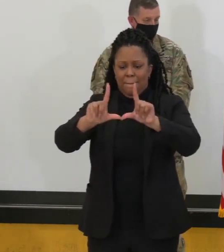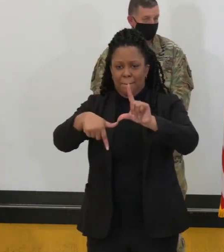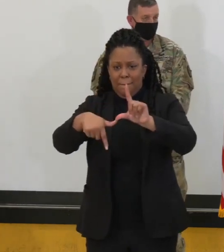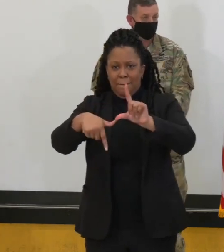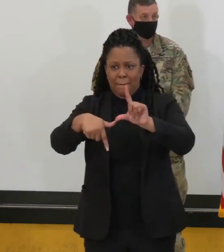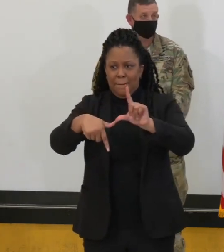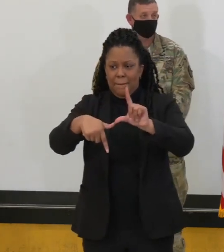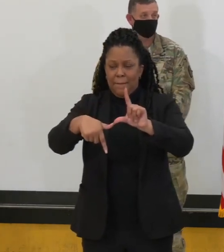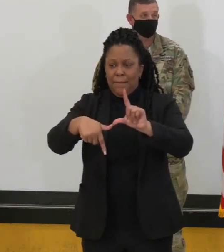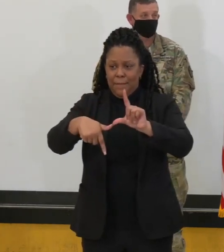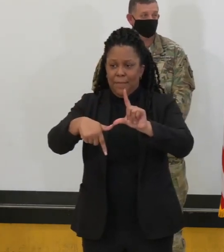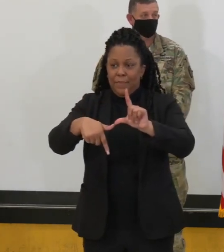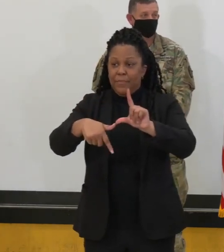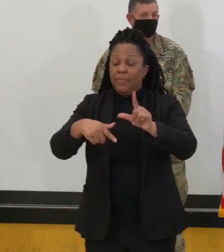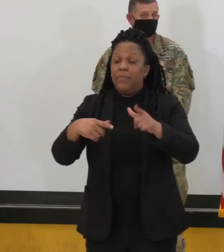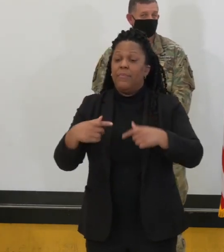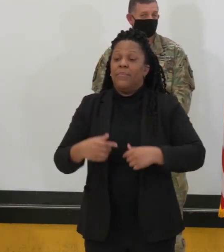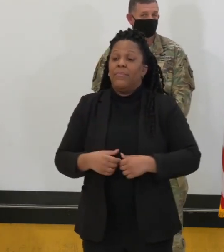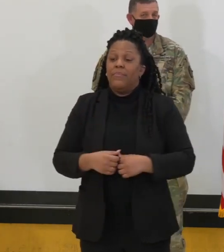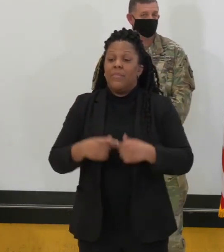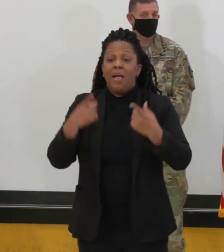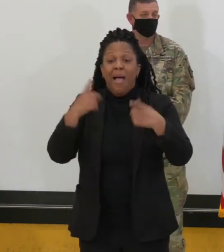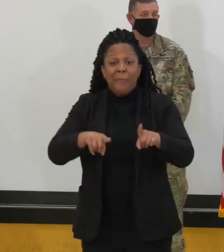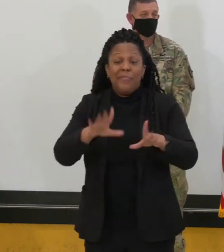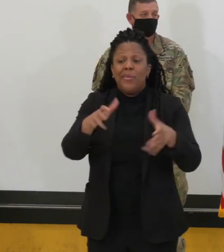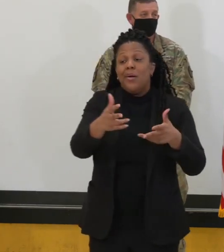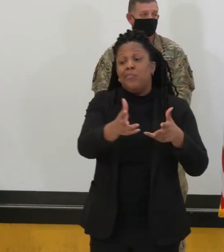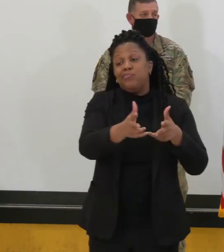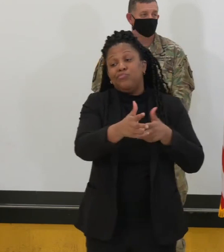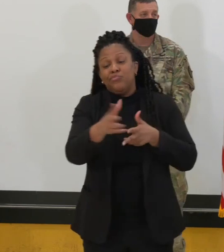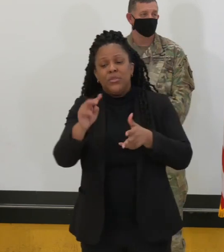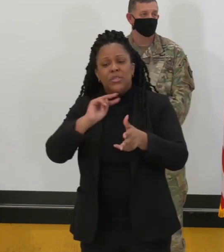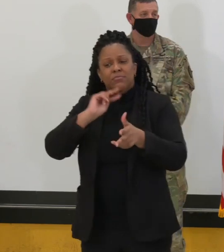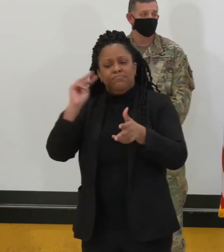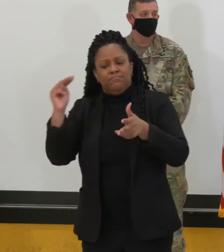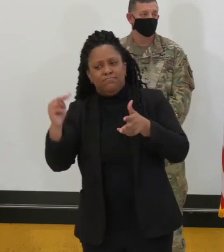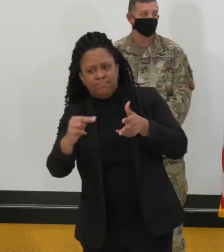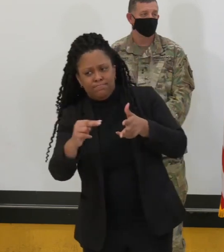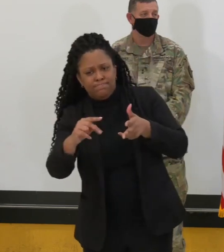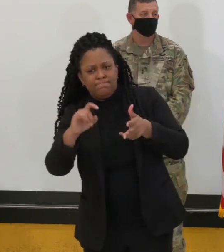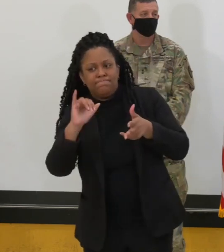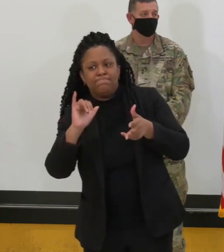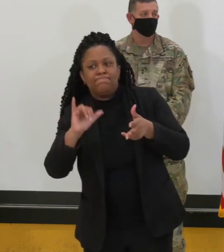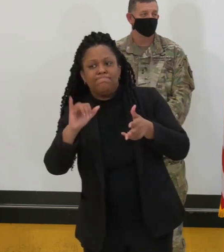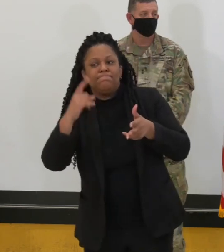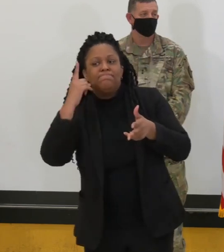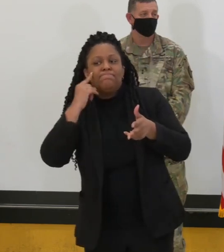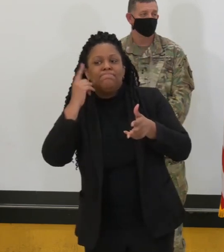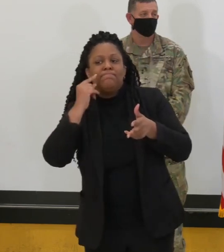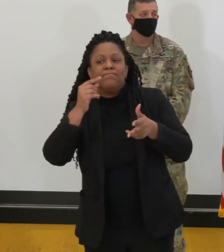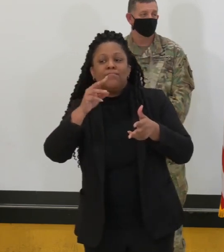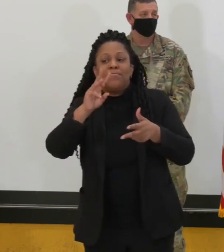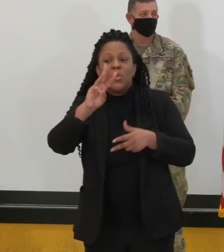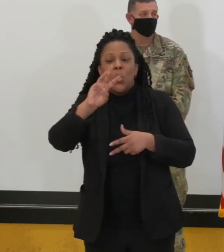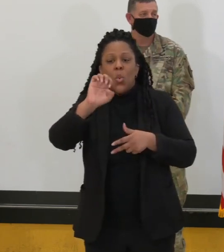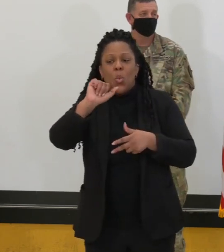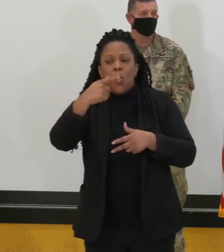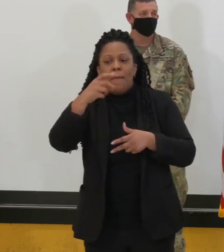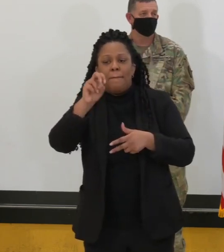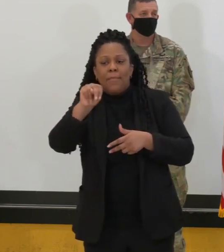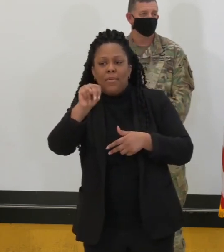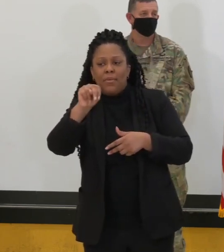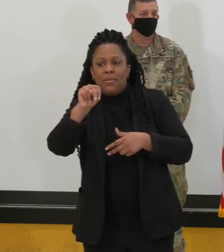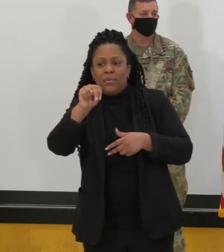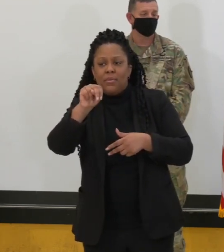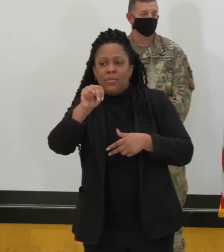of the vehicle, they found that he was suspected of having warrants for a weapon violation. A decision